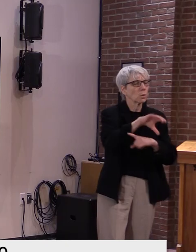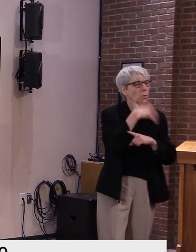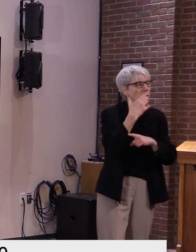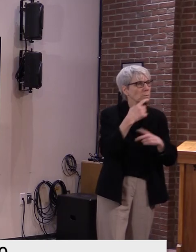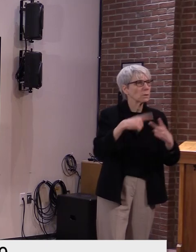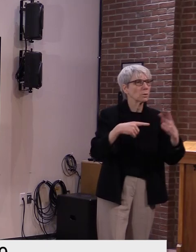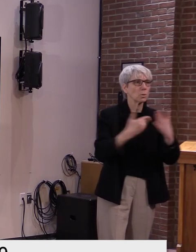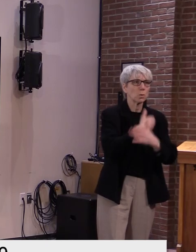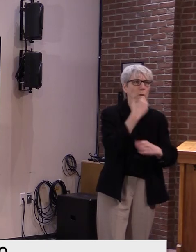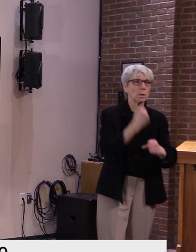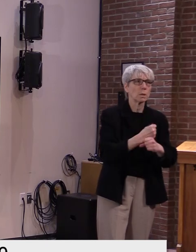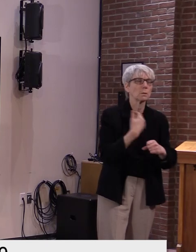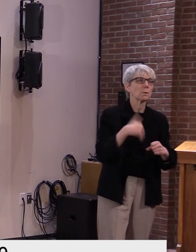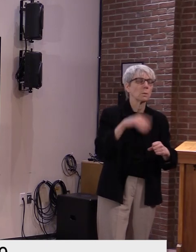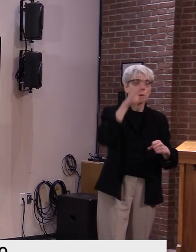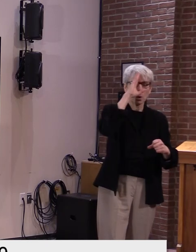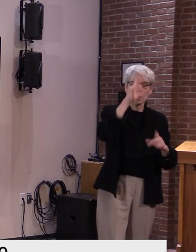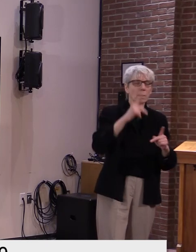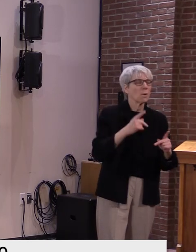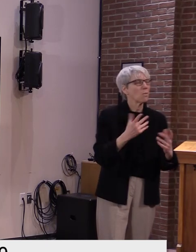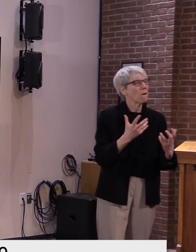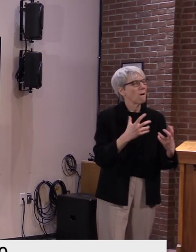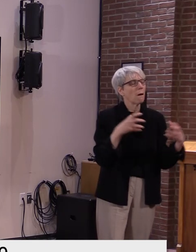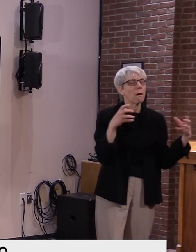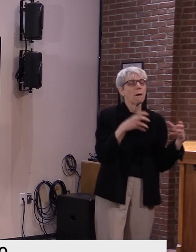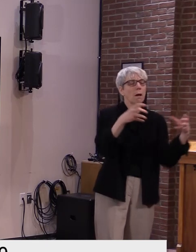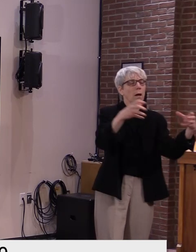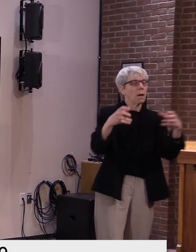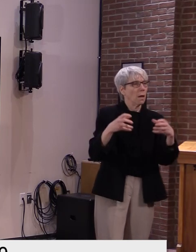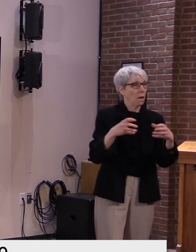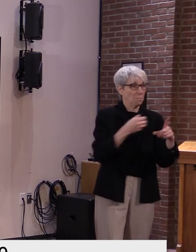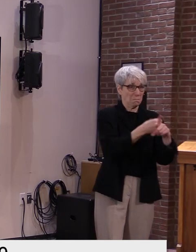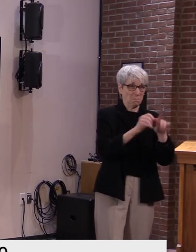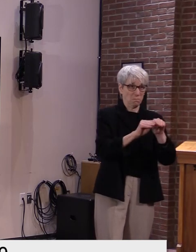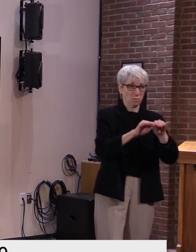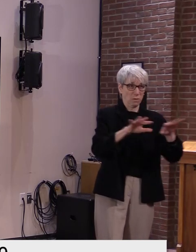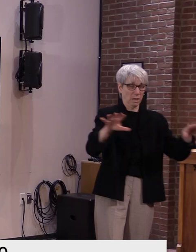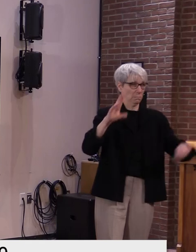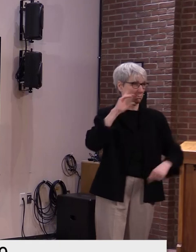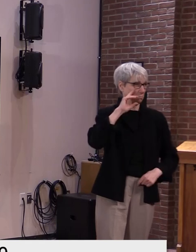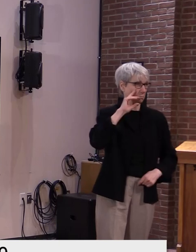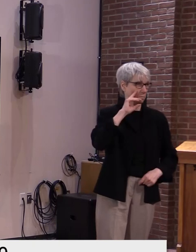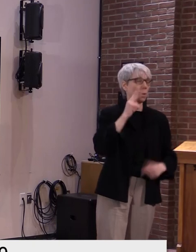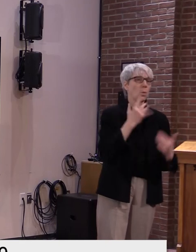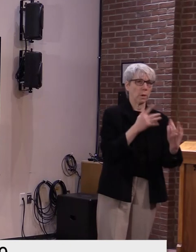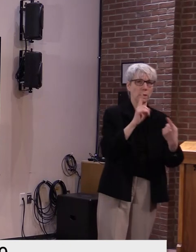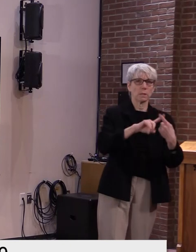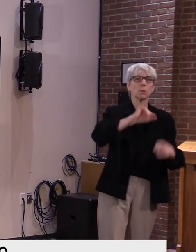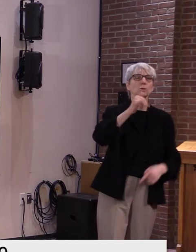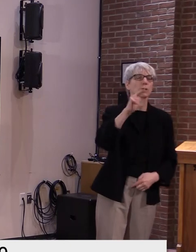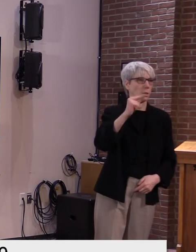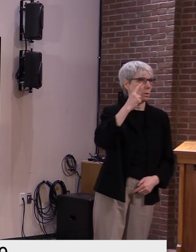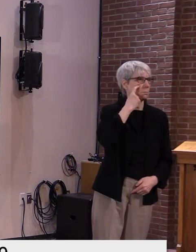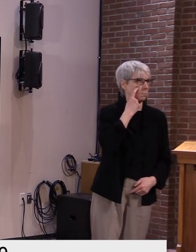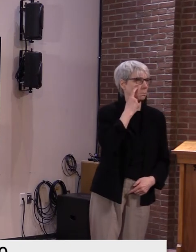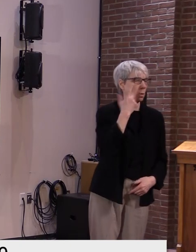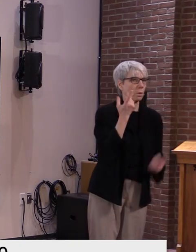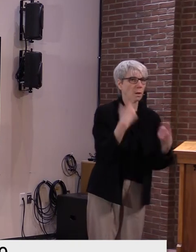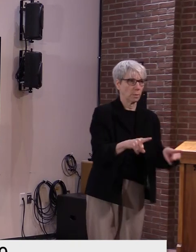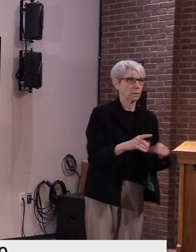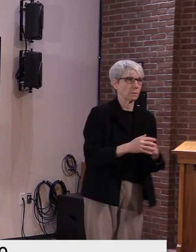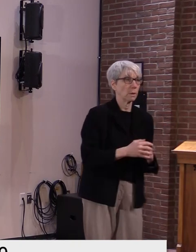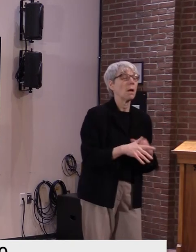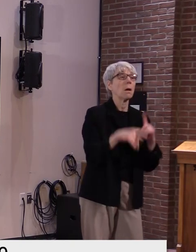are the two big ones from my standpoint, and get into January. And then with the vaccine coming into